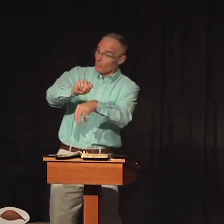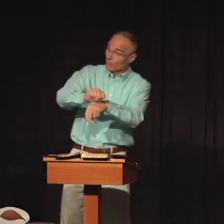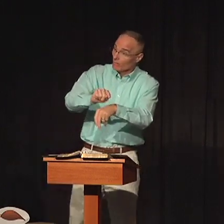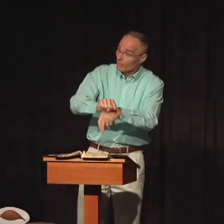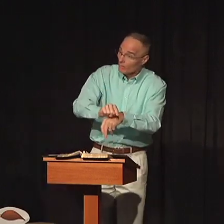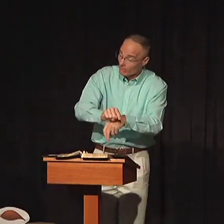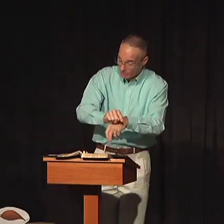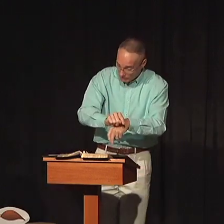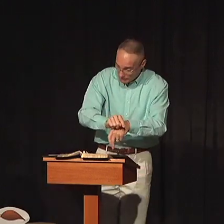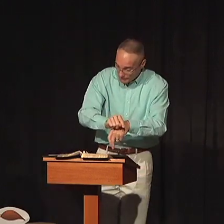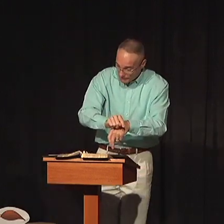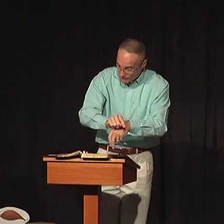a temple.